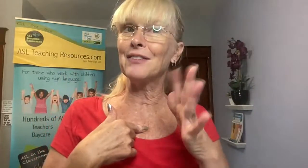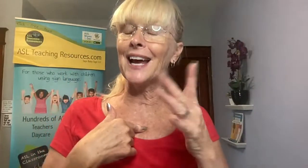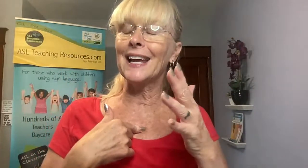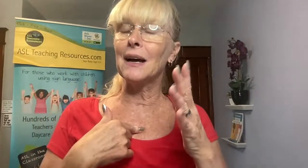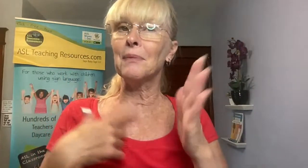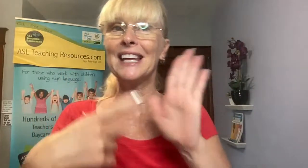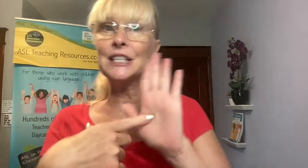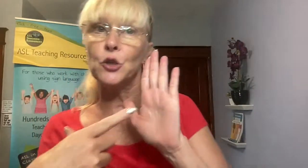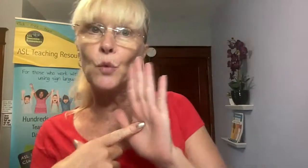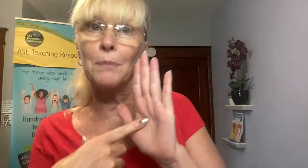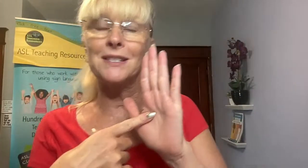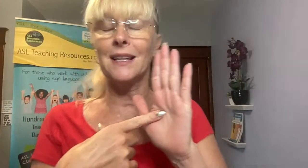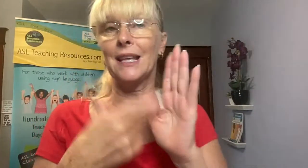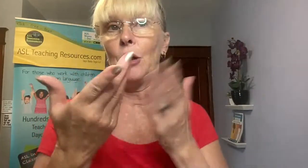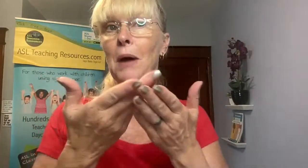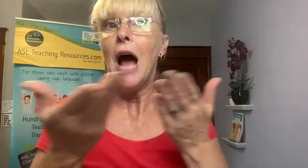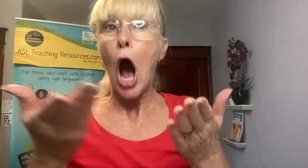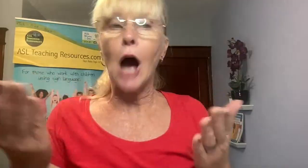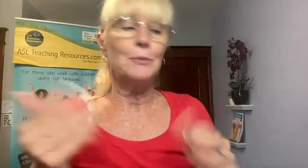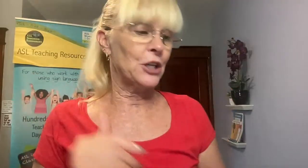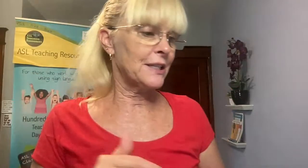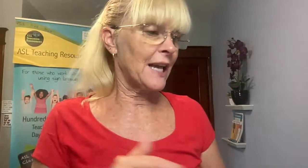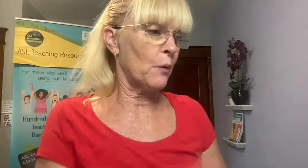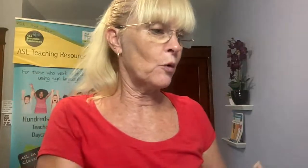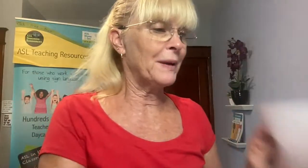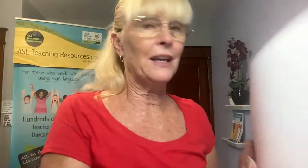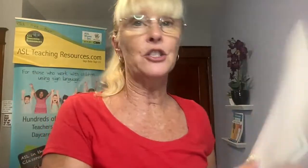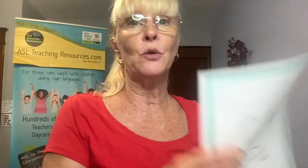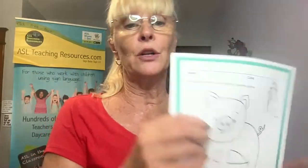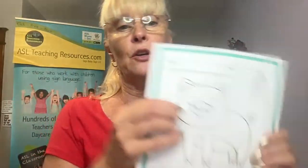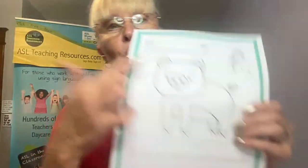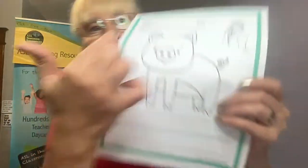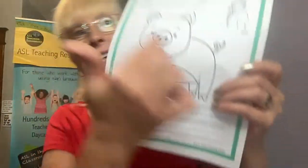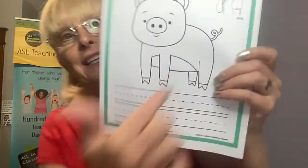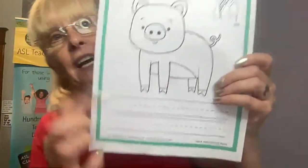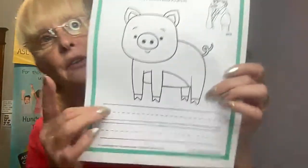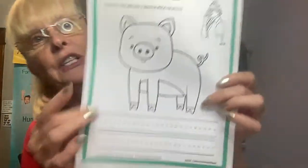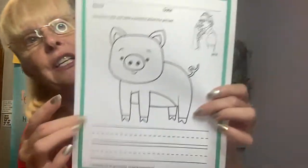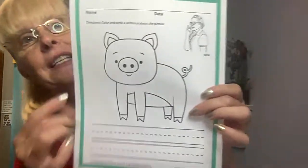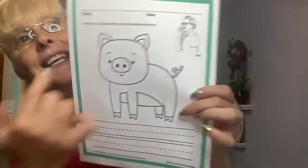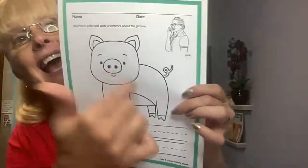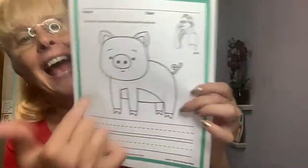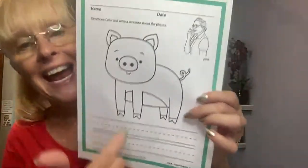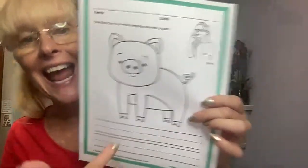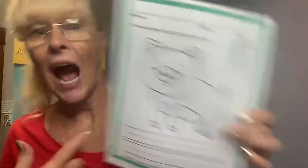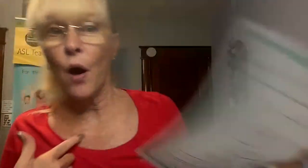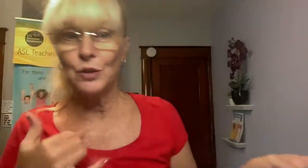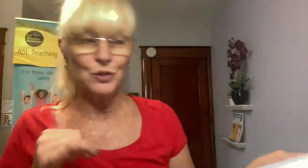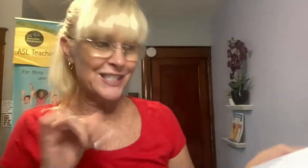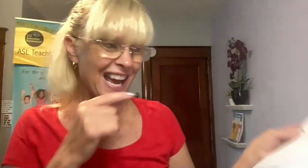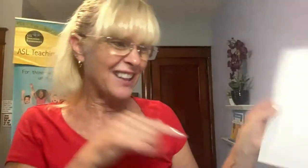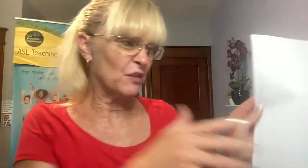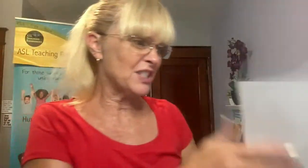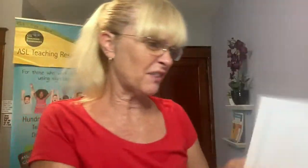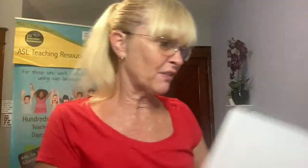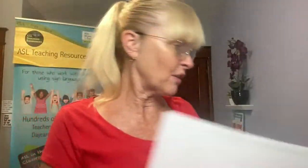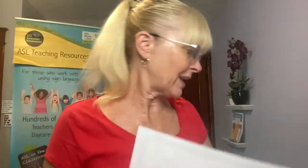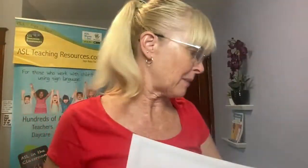like things to represent them, objects, and we'll be showing you like the coloring sheets and how to sign those different